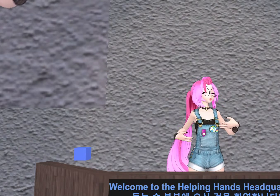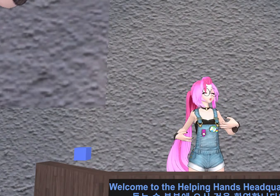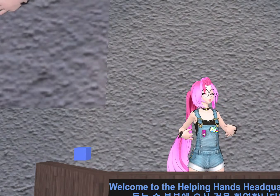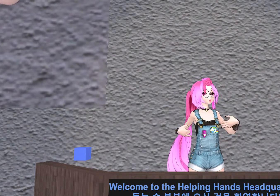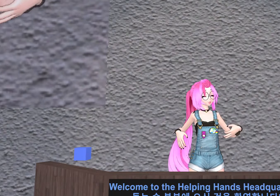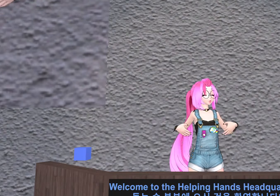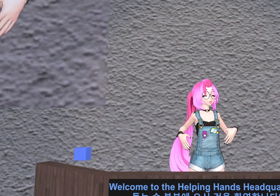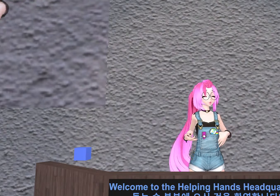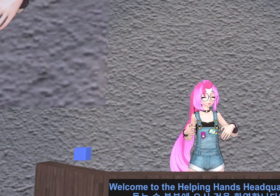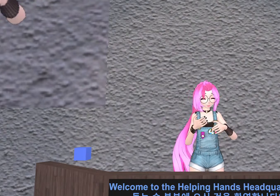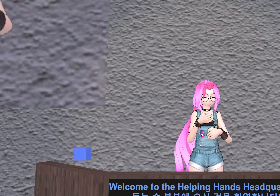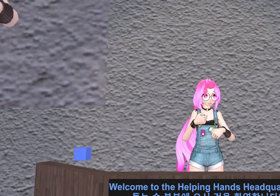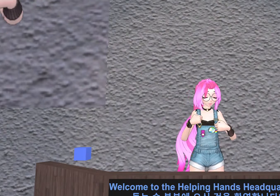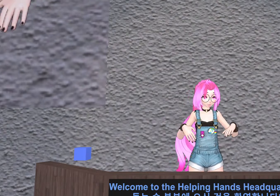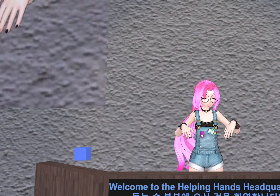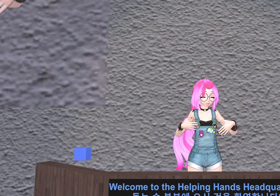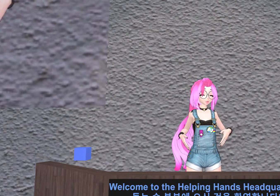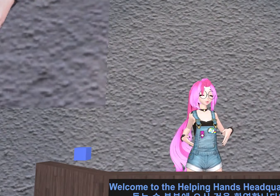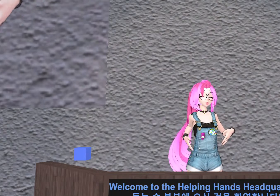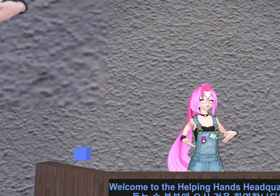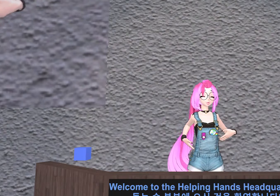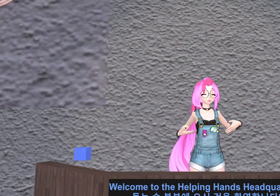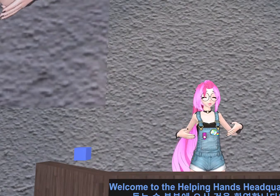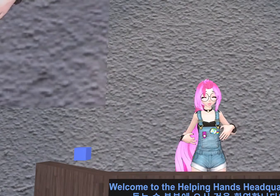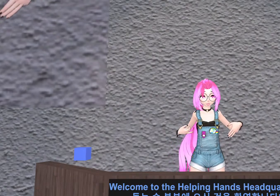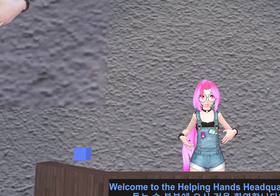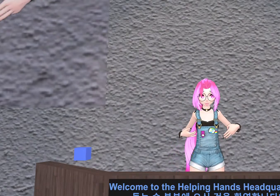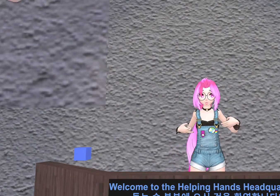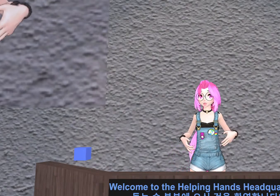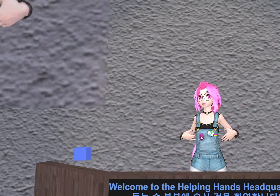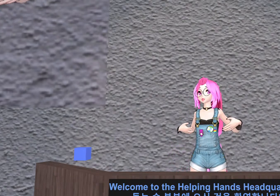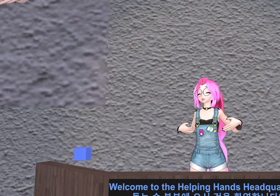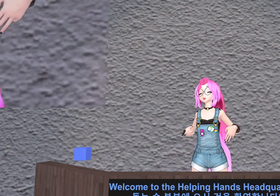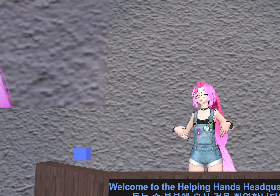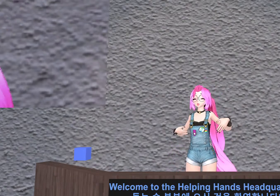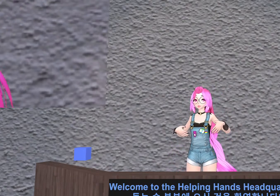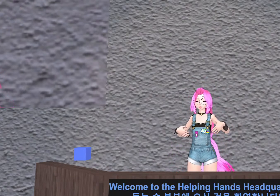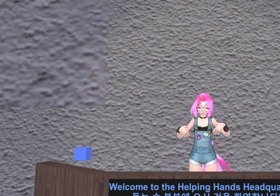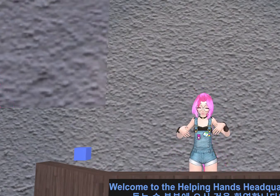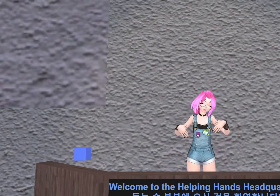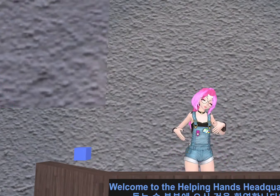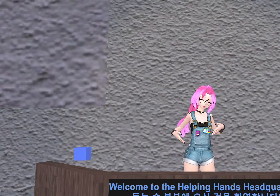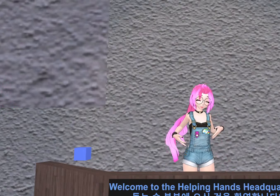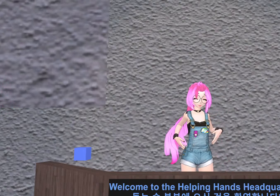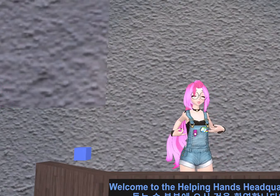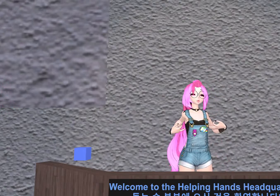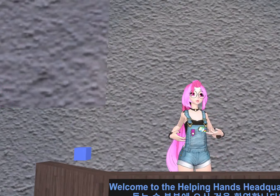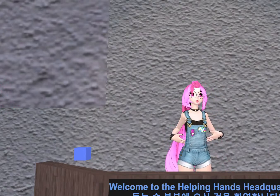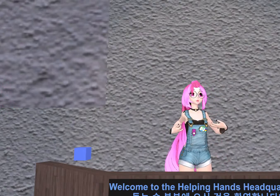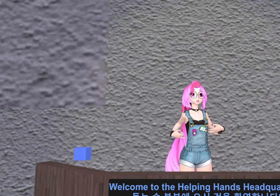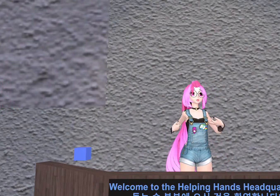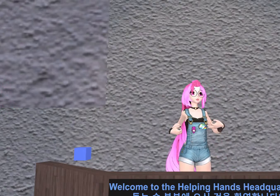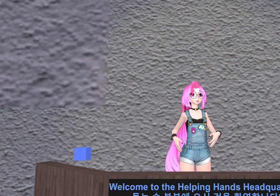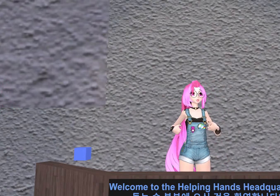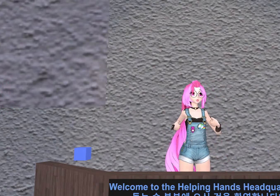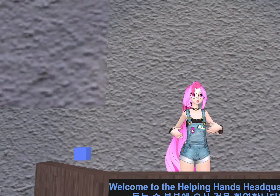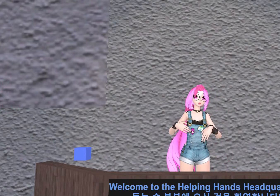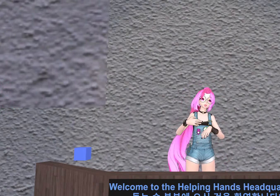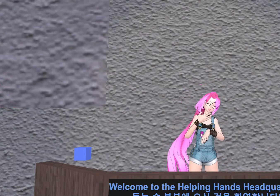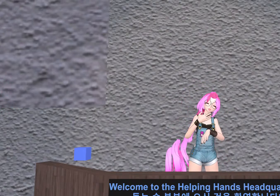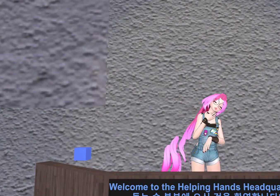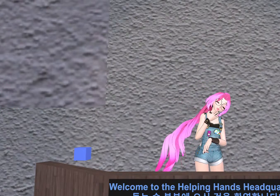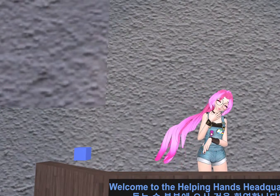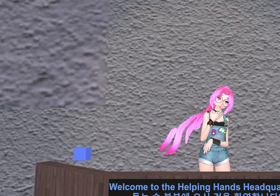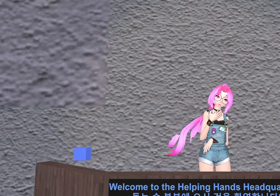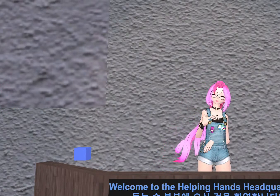Ooh, ooh, ooh, ooh, ooh, ooh, ooh. I'm gonna make you avatars, but first I gotta do a monkey dance. Ooh, ooh, ooh. Ooh,